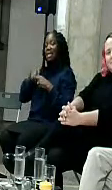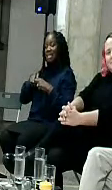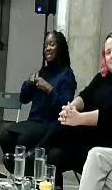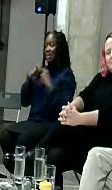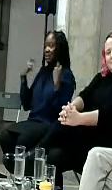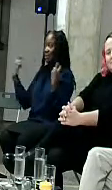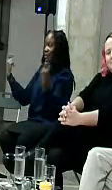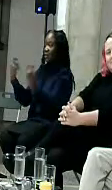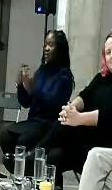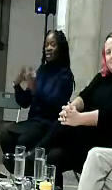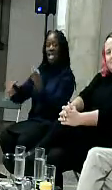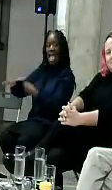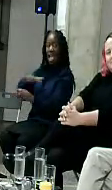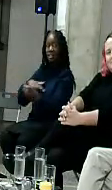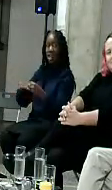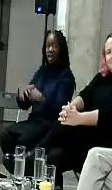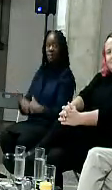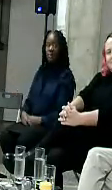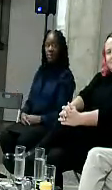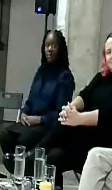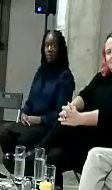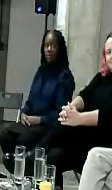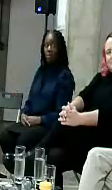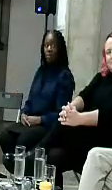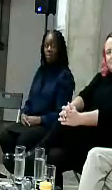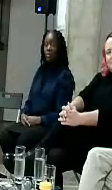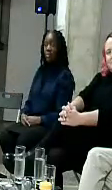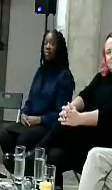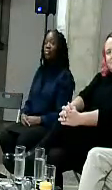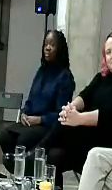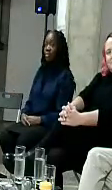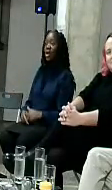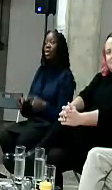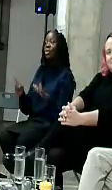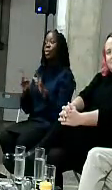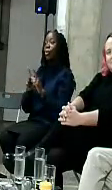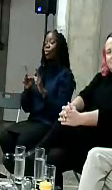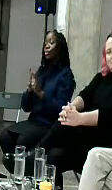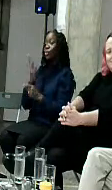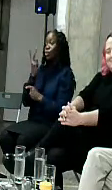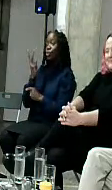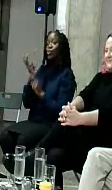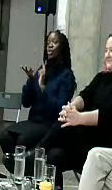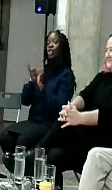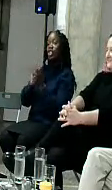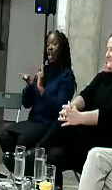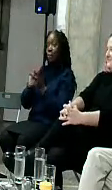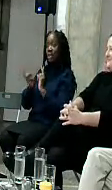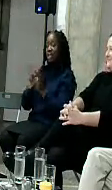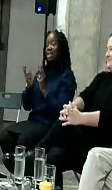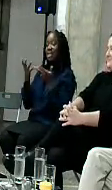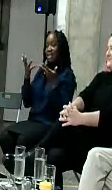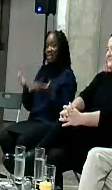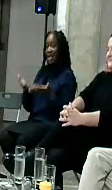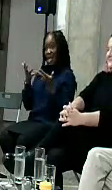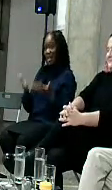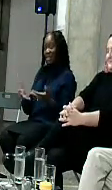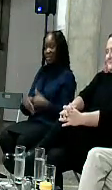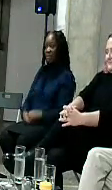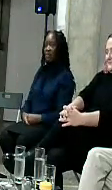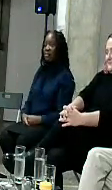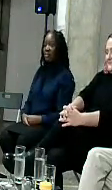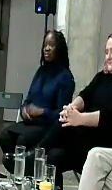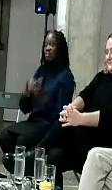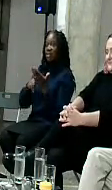area. And then with a lot of appreciation, we have 2 brilliant BSL interpreters with us